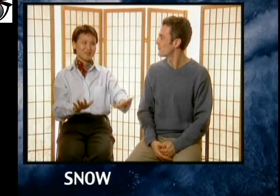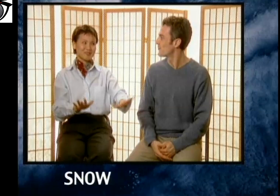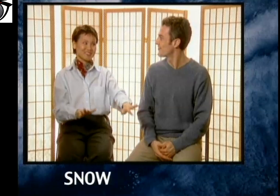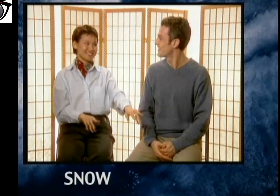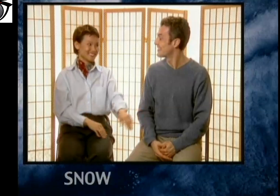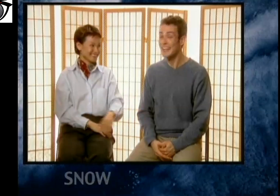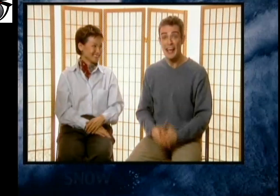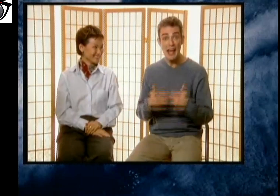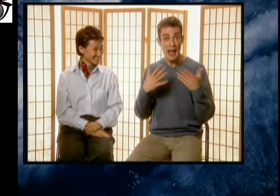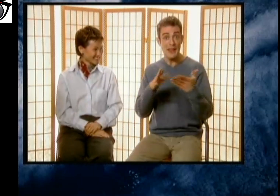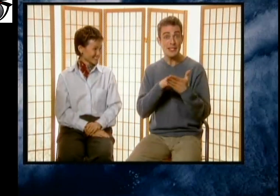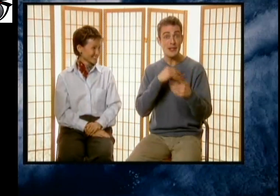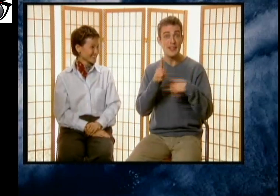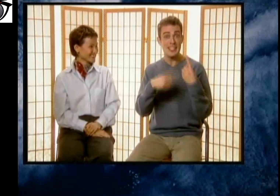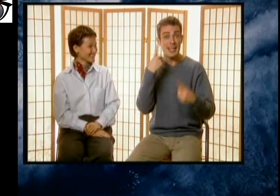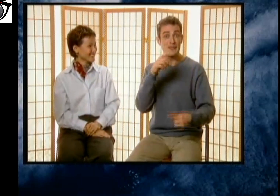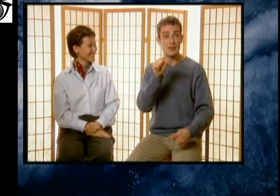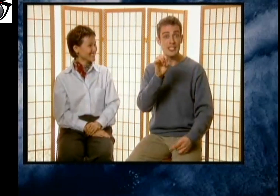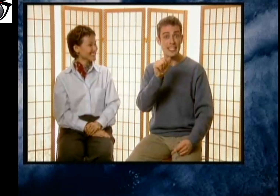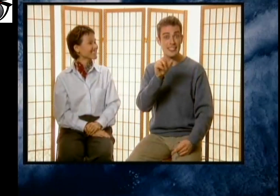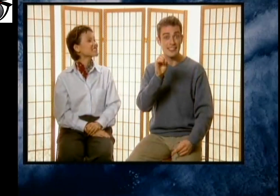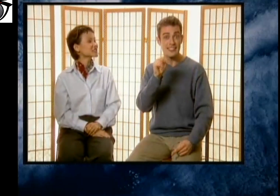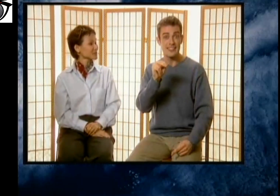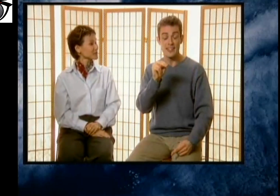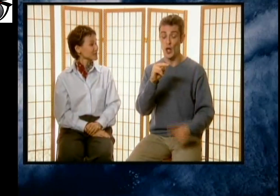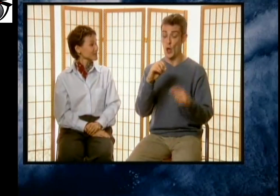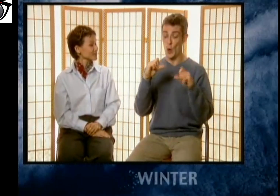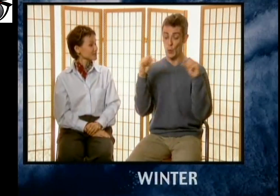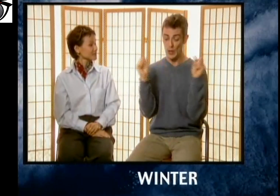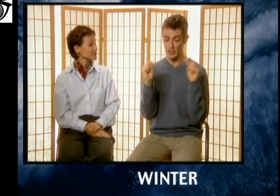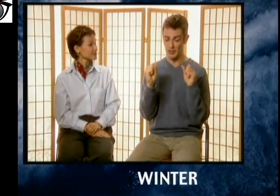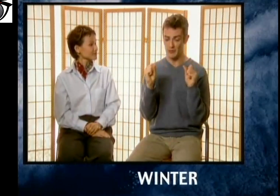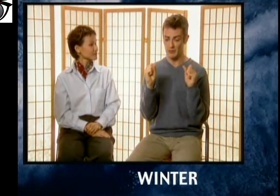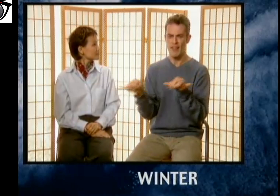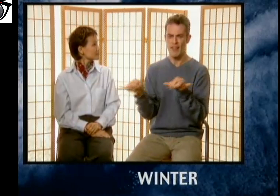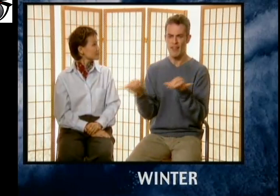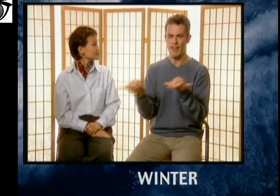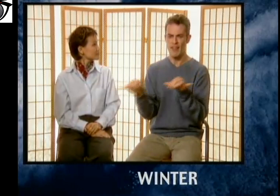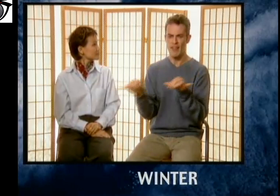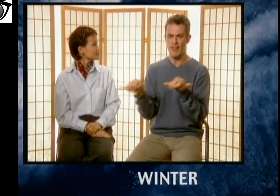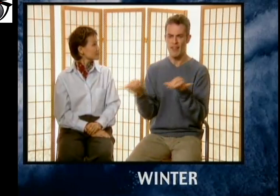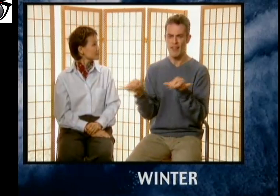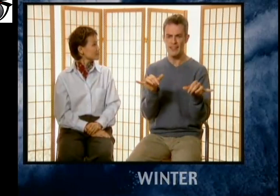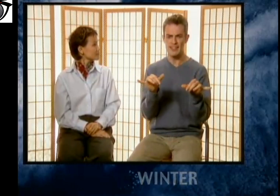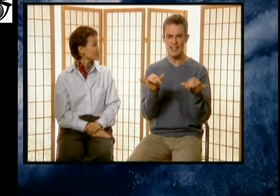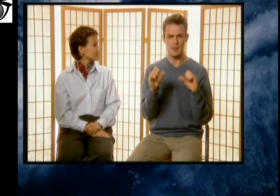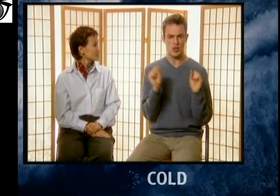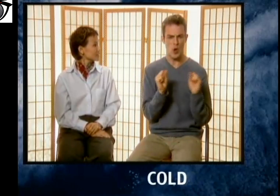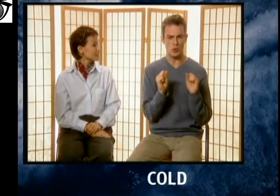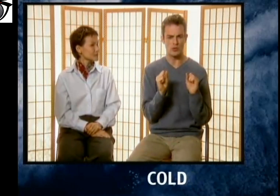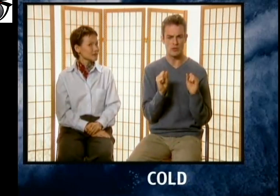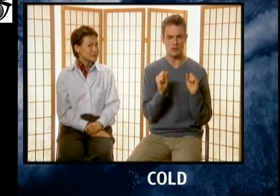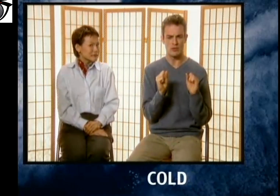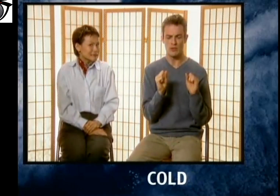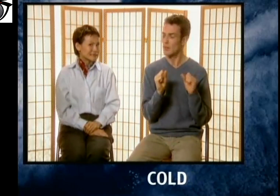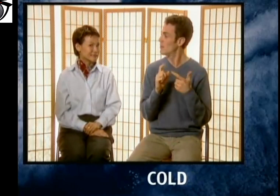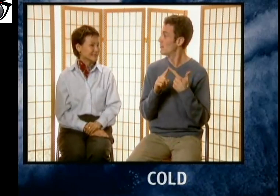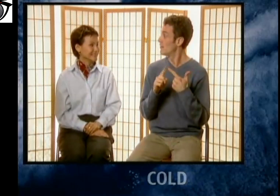snow. And let's learn the signs for seasons. Winter. That's the same as